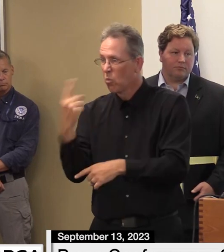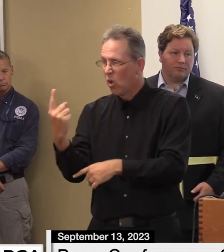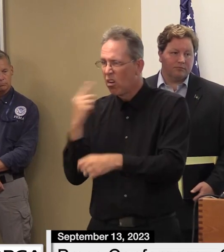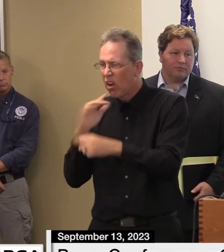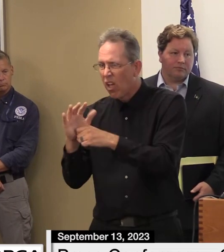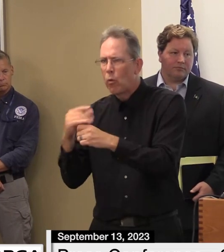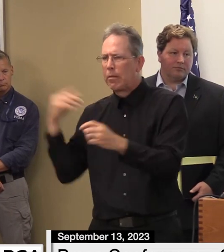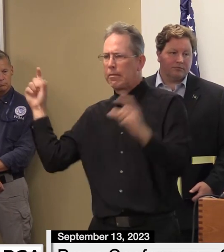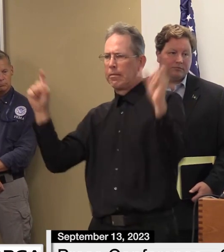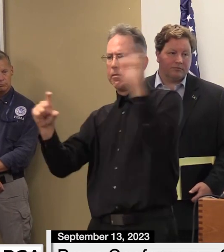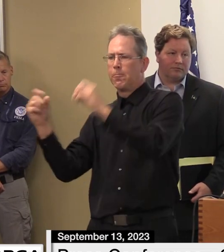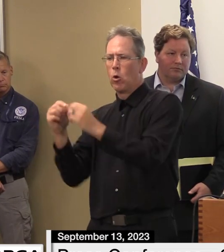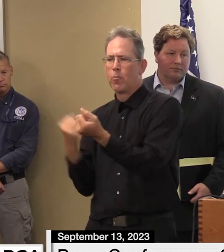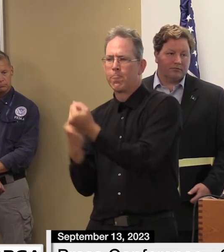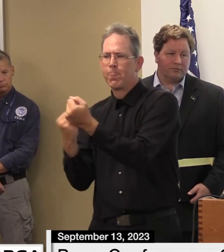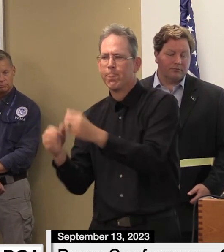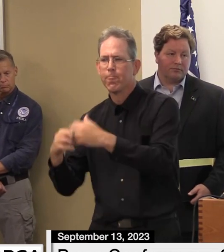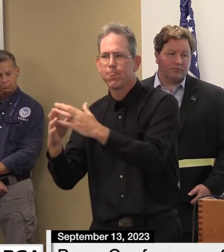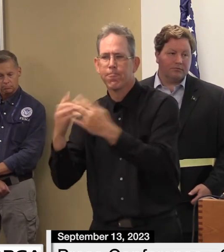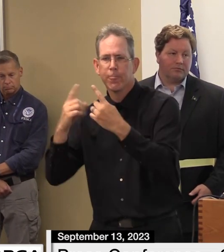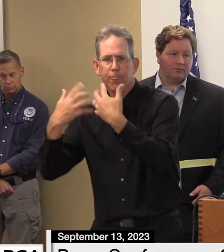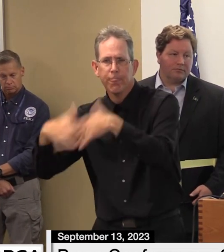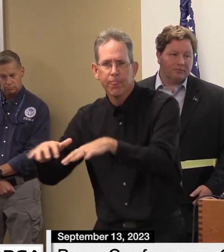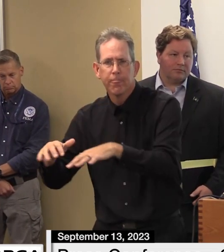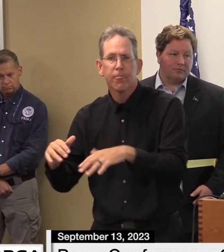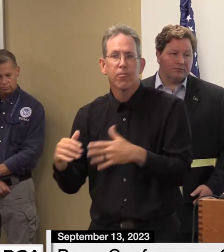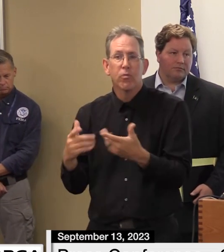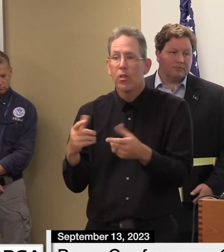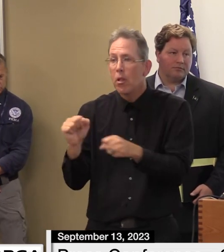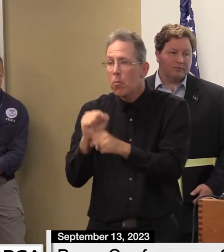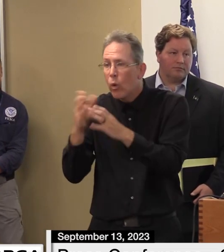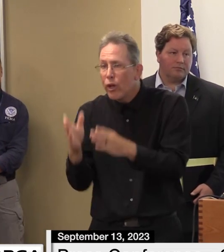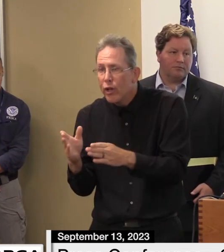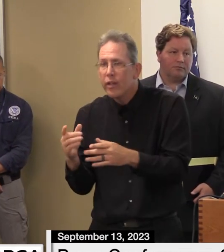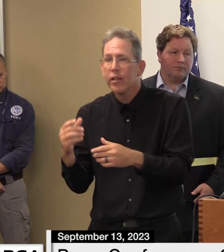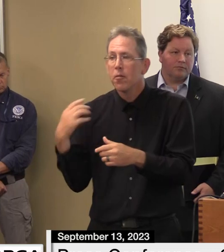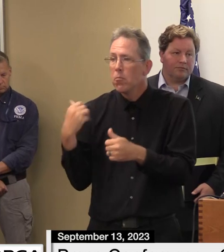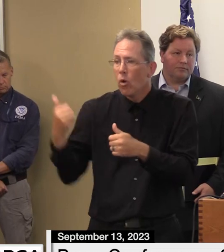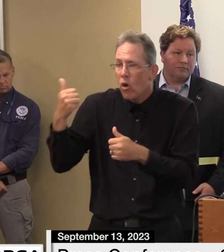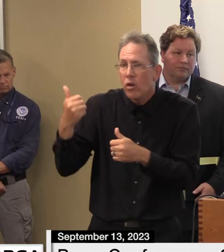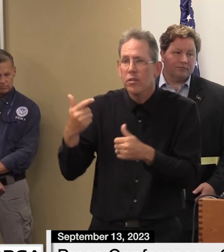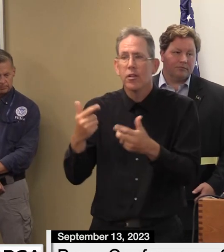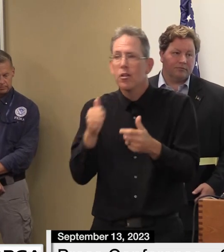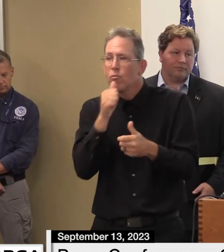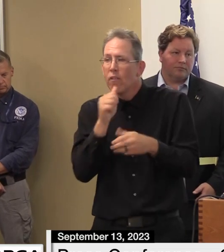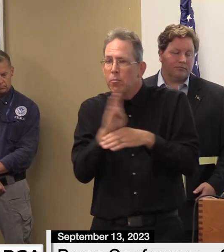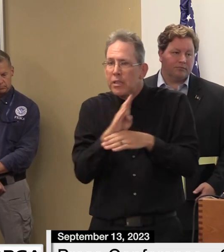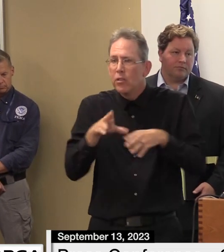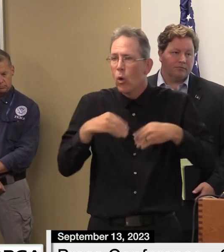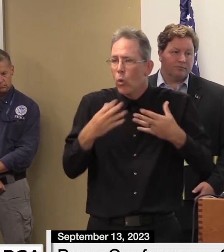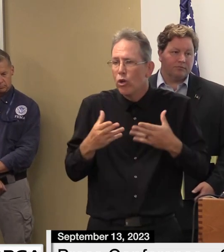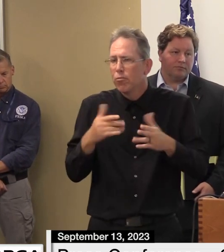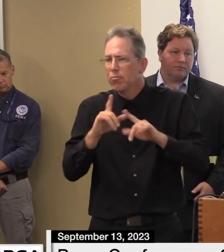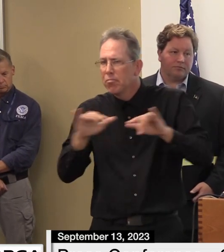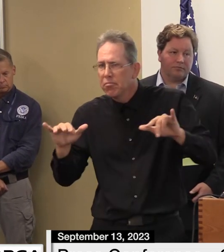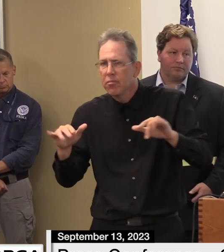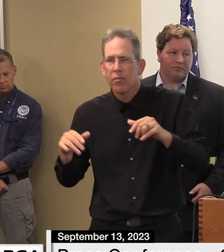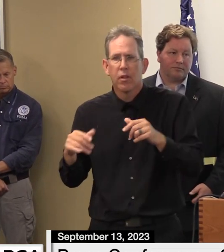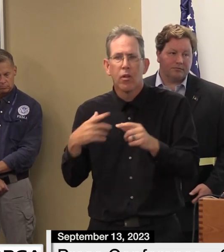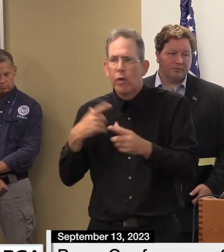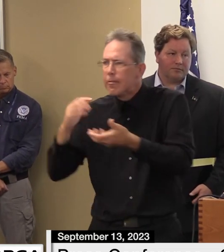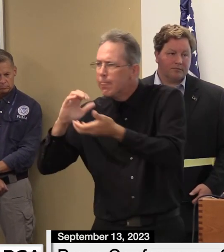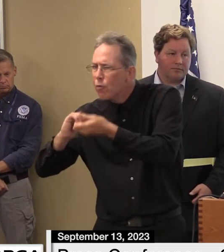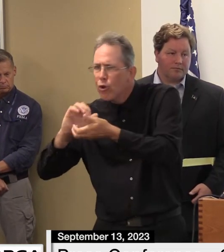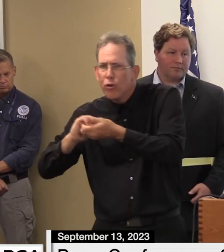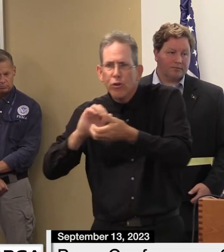private investments, like from employers we see more and more stepping up to want to contribute to housing? Where do we need our partners, like the